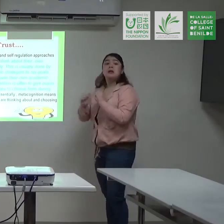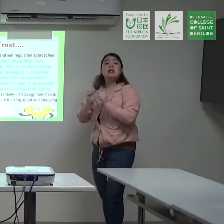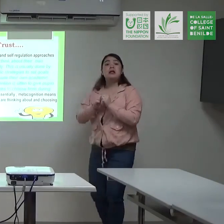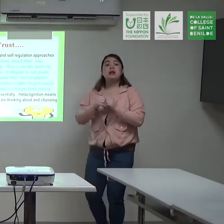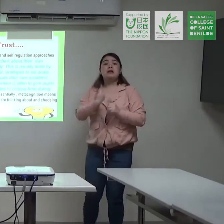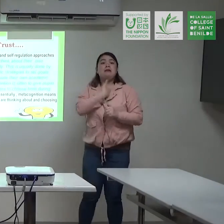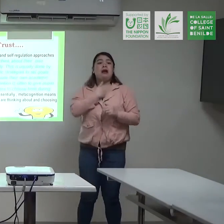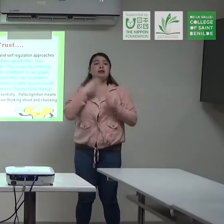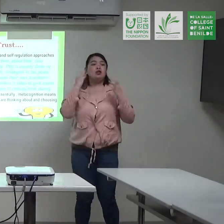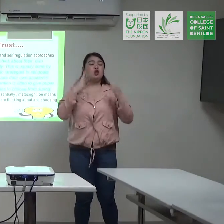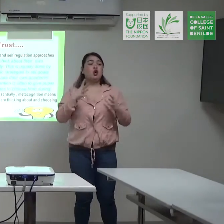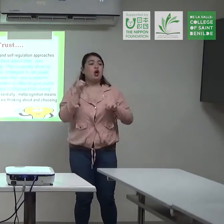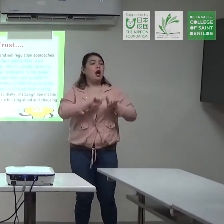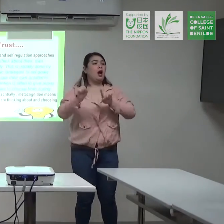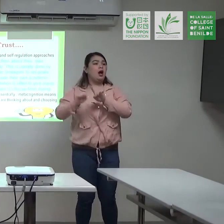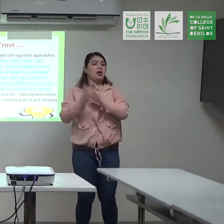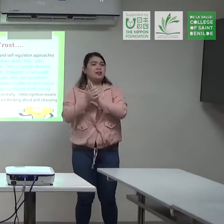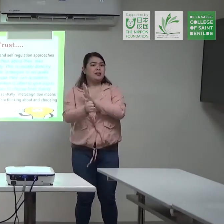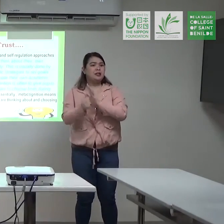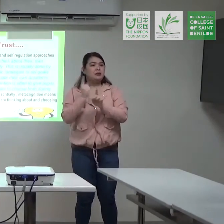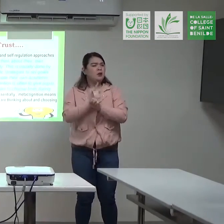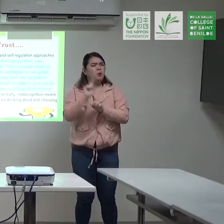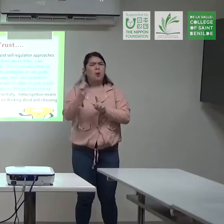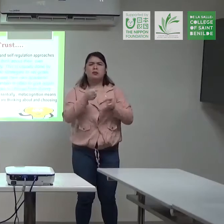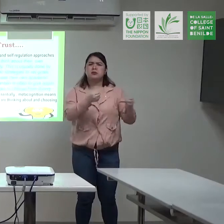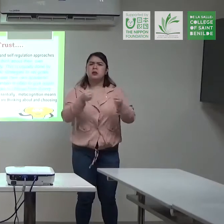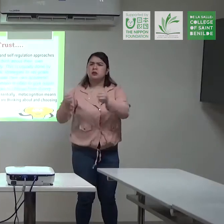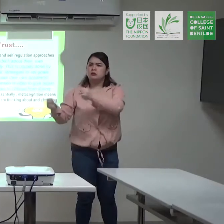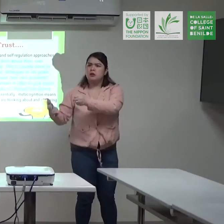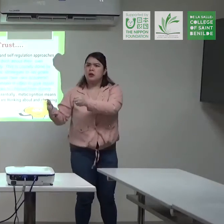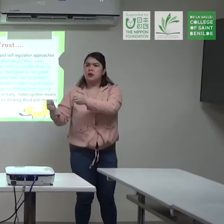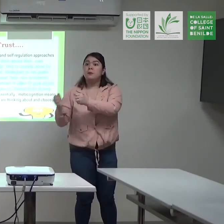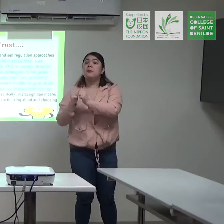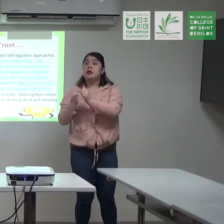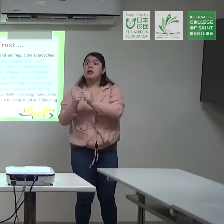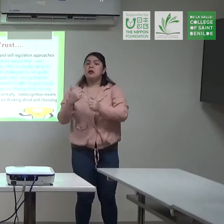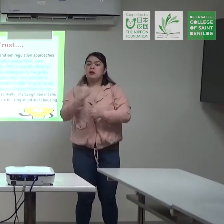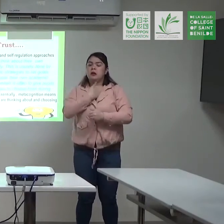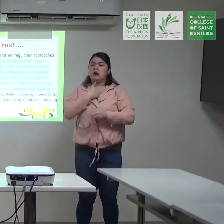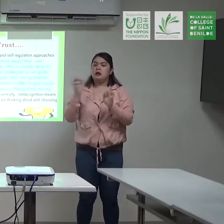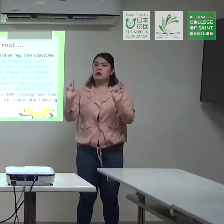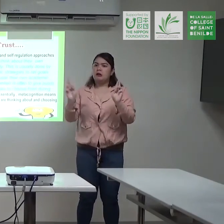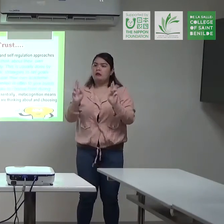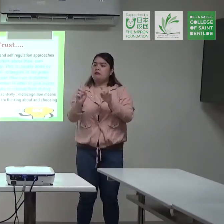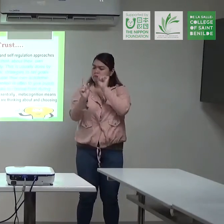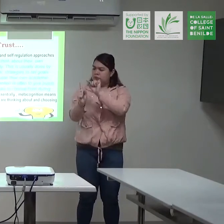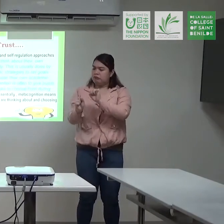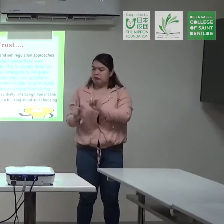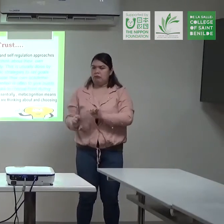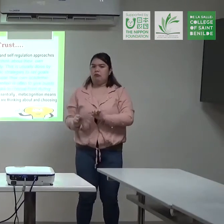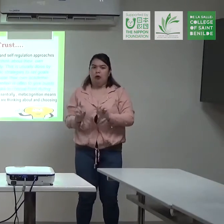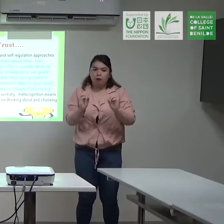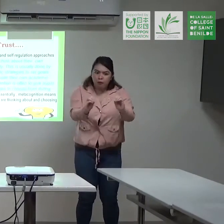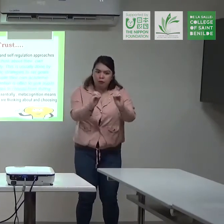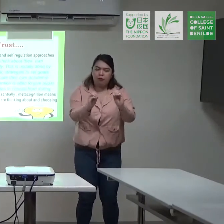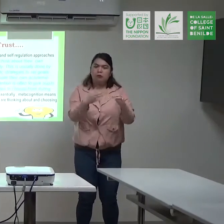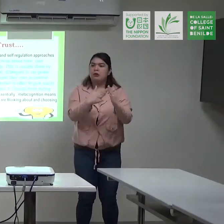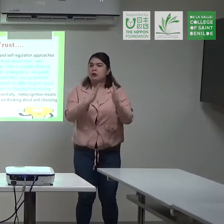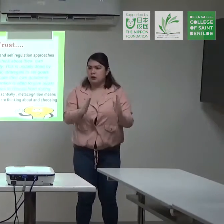strategies. What are these strategies? One, to set goals and